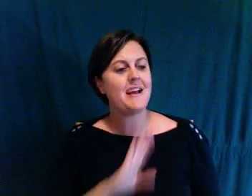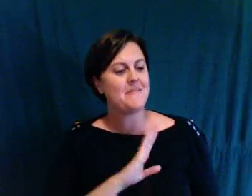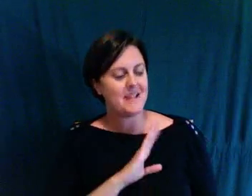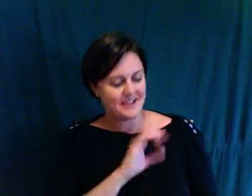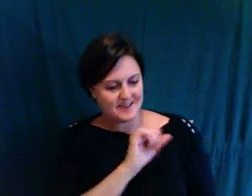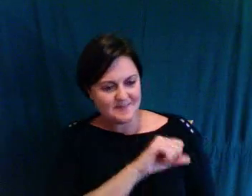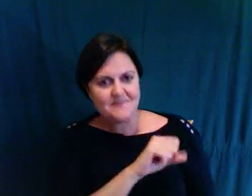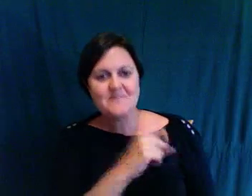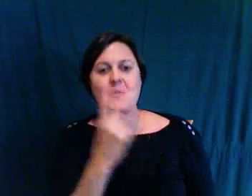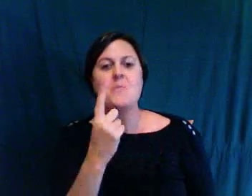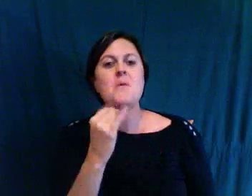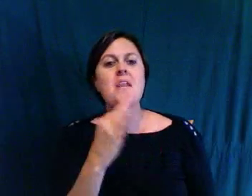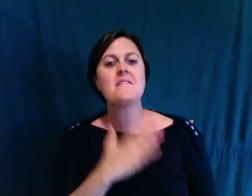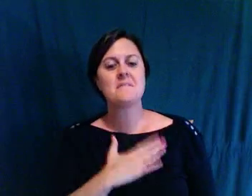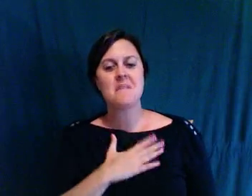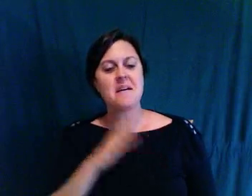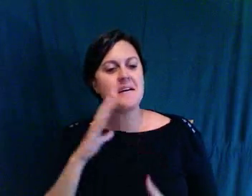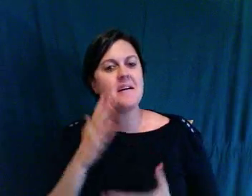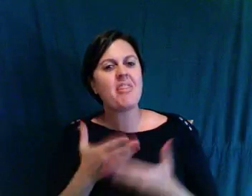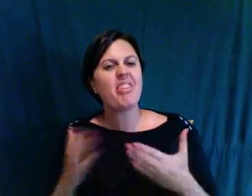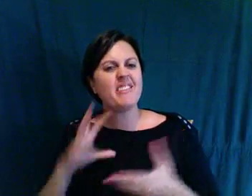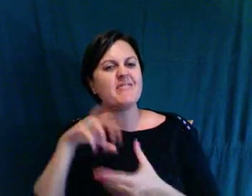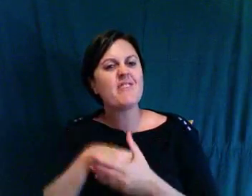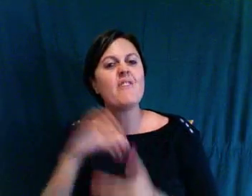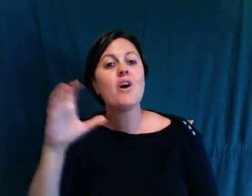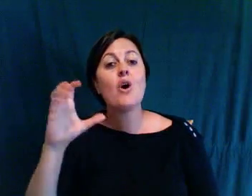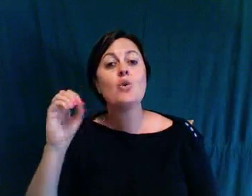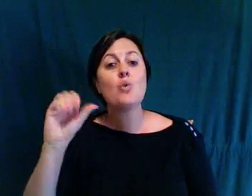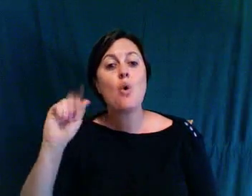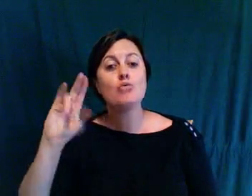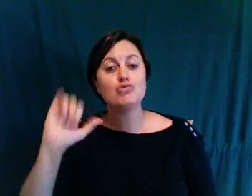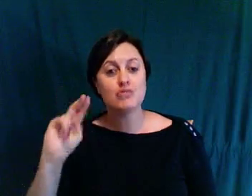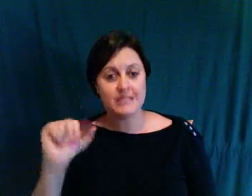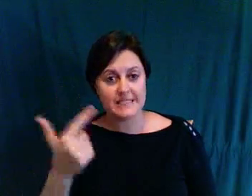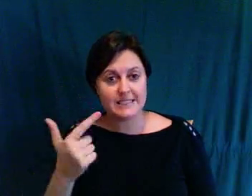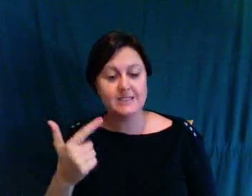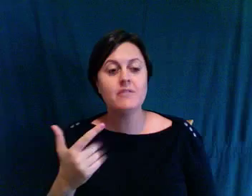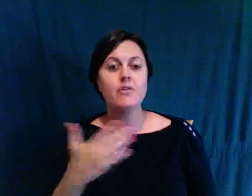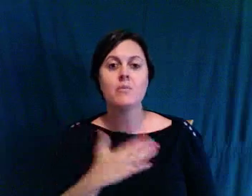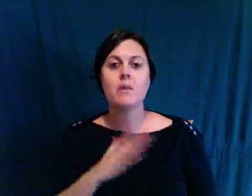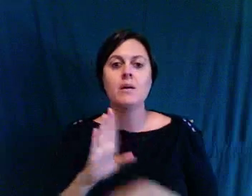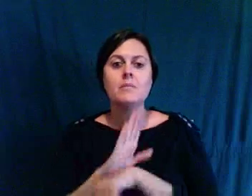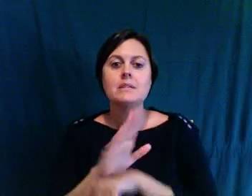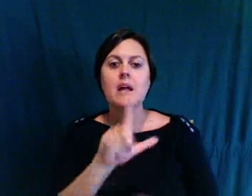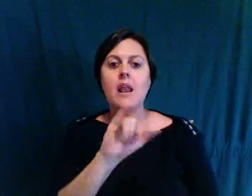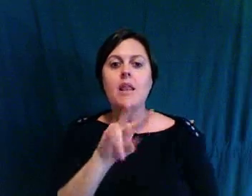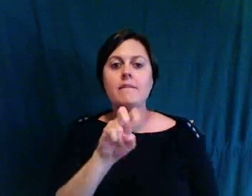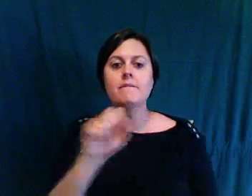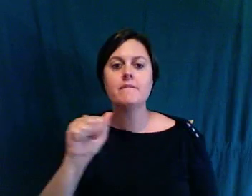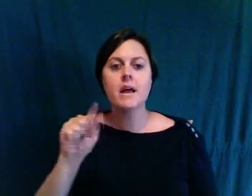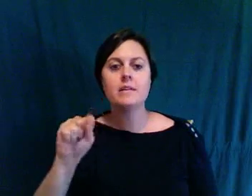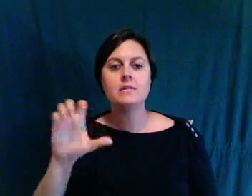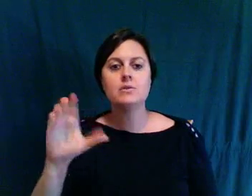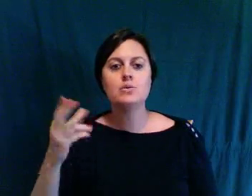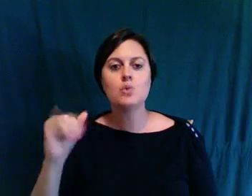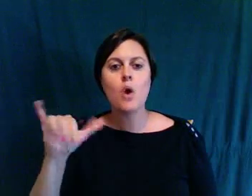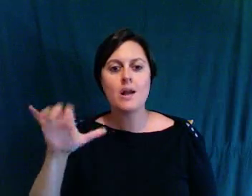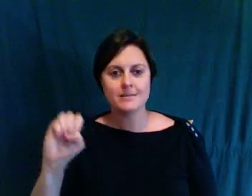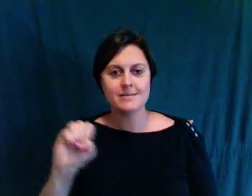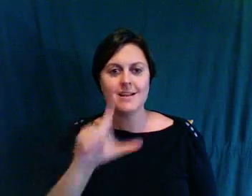coaching and that I do at Live at Choice is we begin to, we talk about that subject and conversation called, it is the way that it